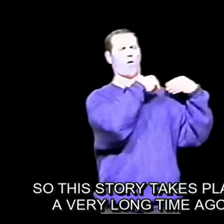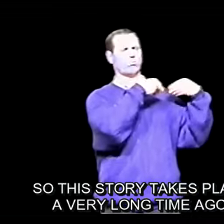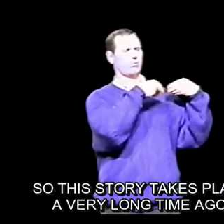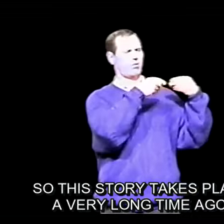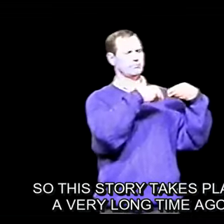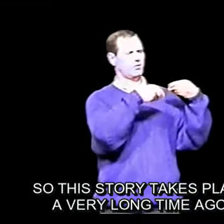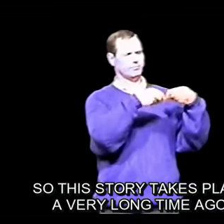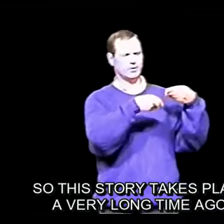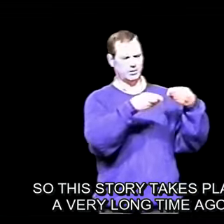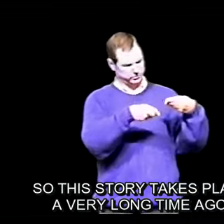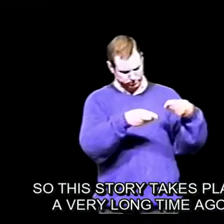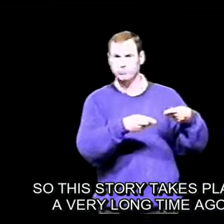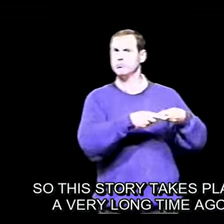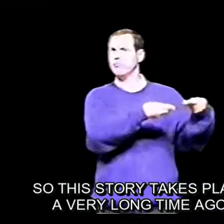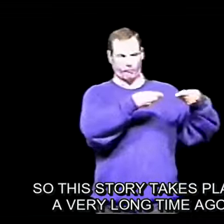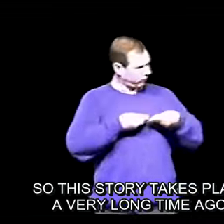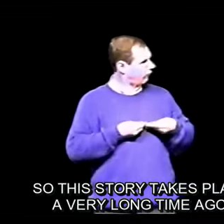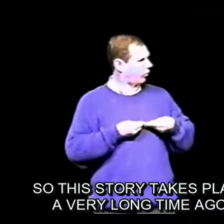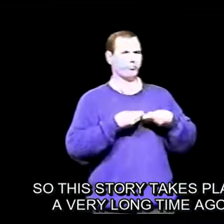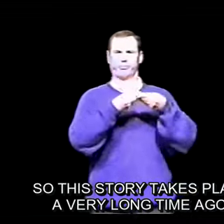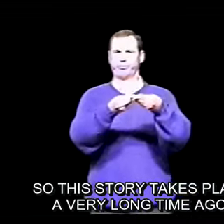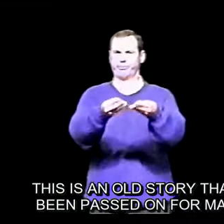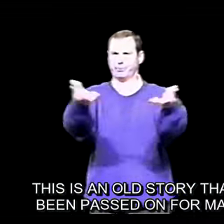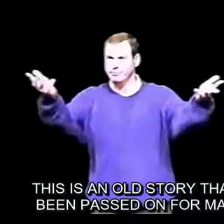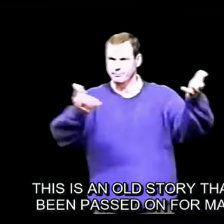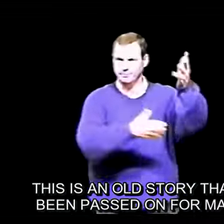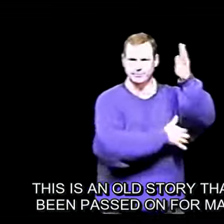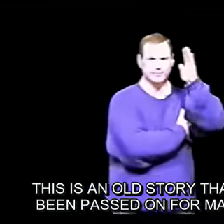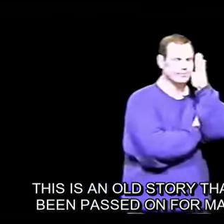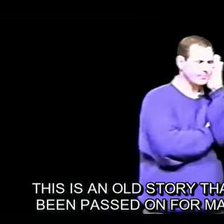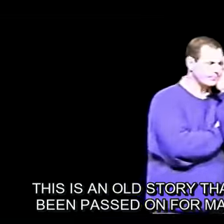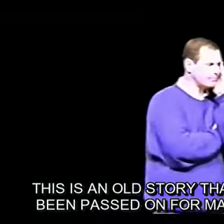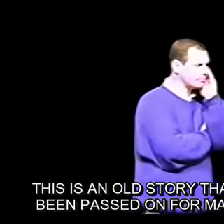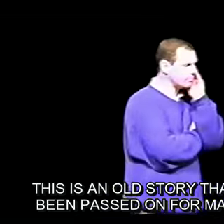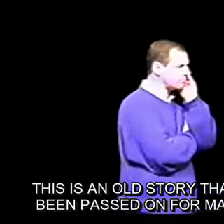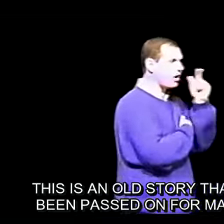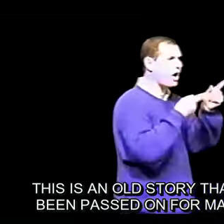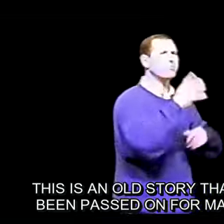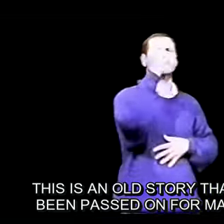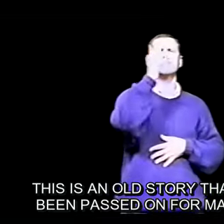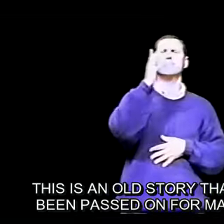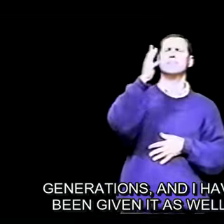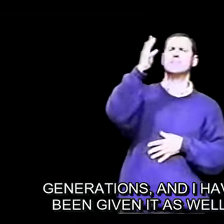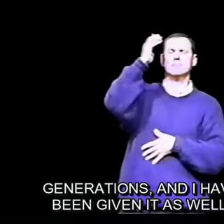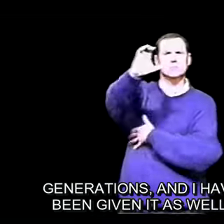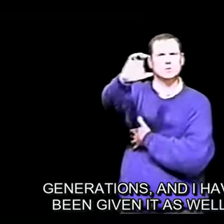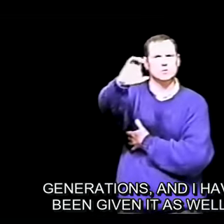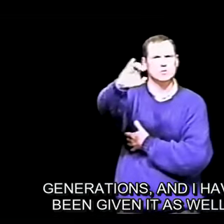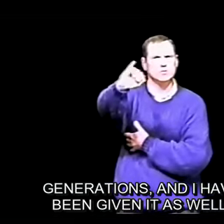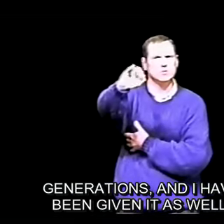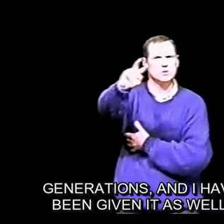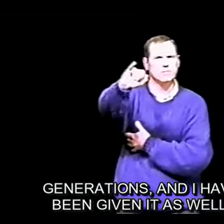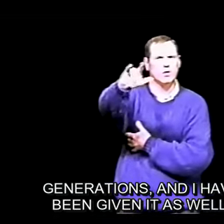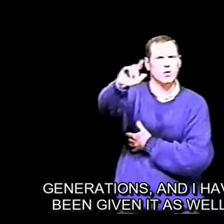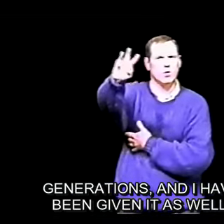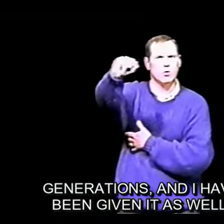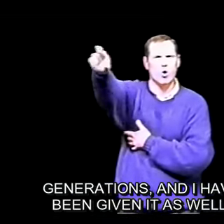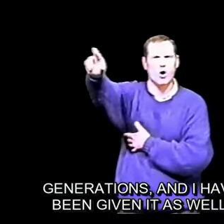very long time ago. This is an old story that's been passed on for many generations, and I have been given it as well. So